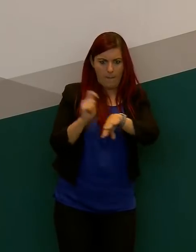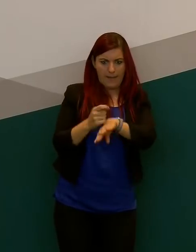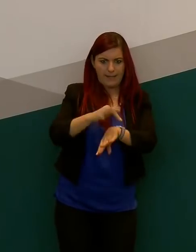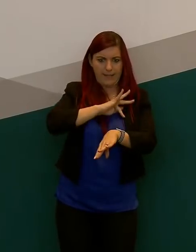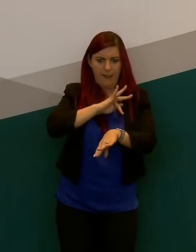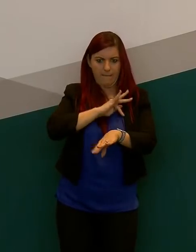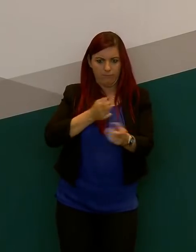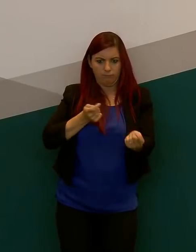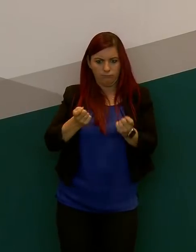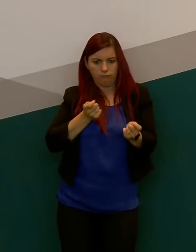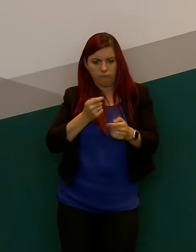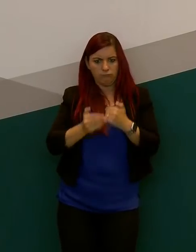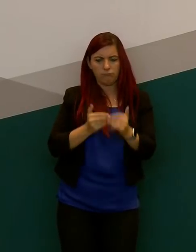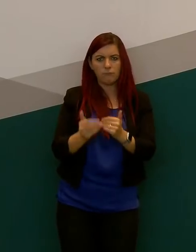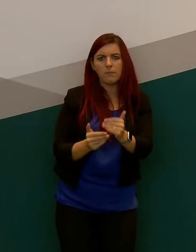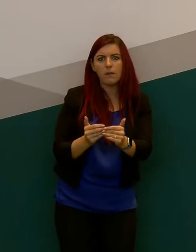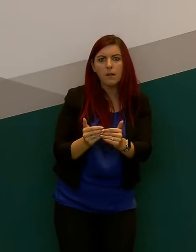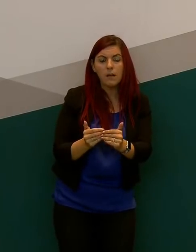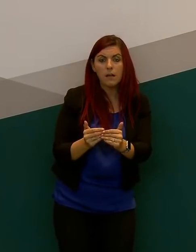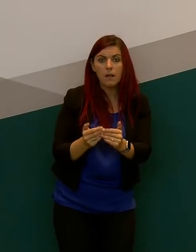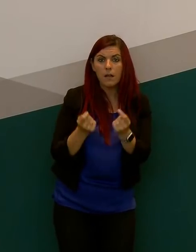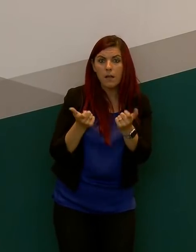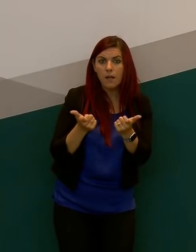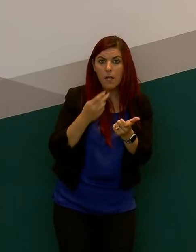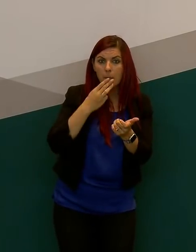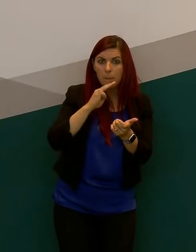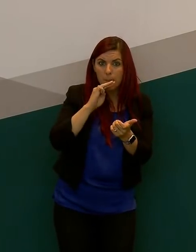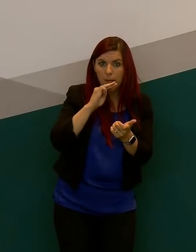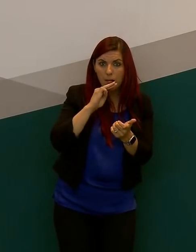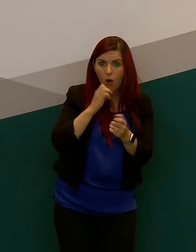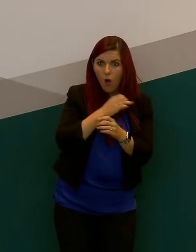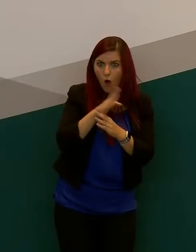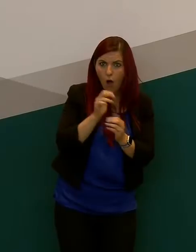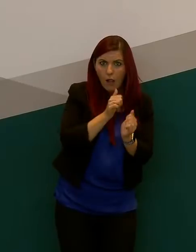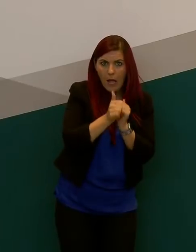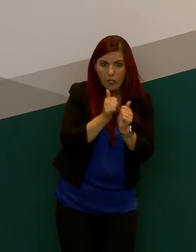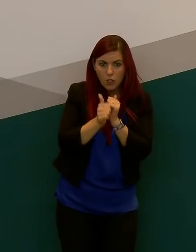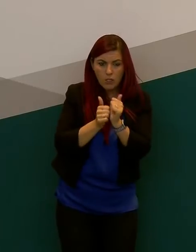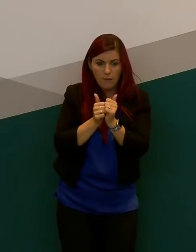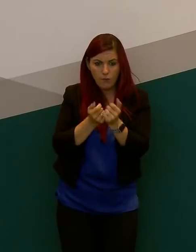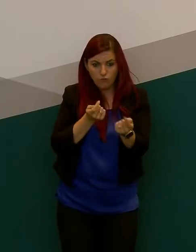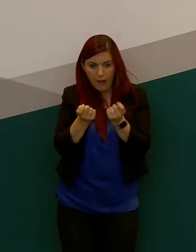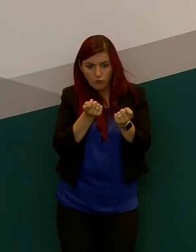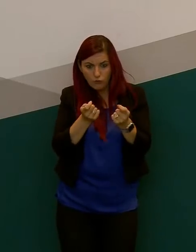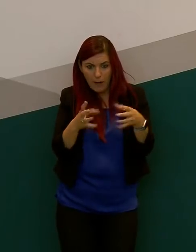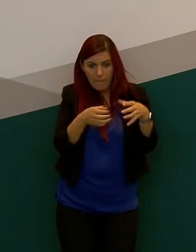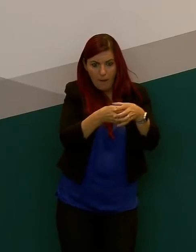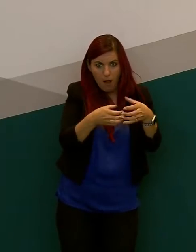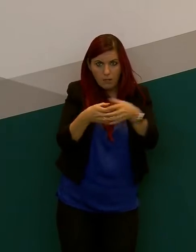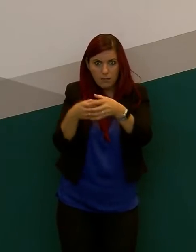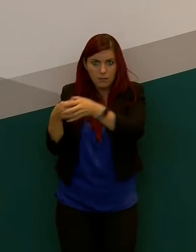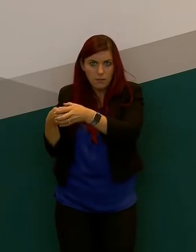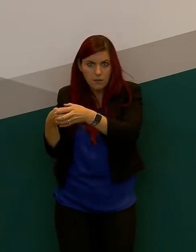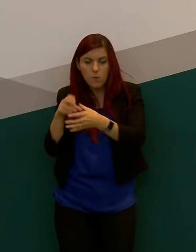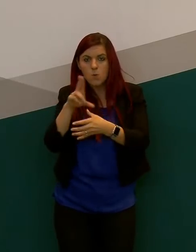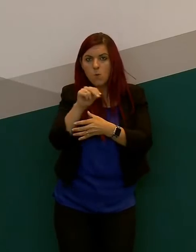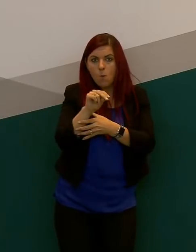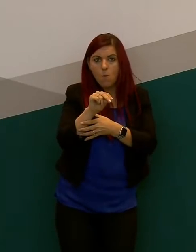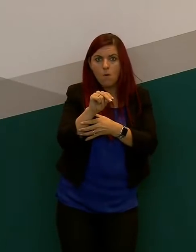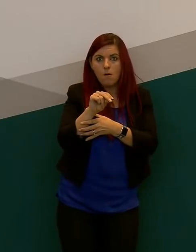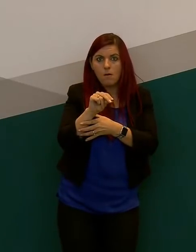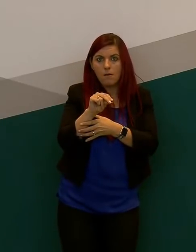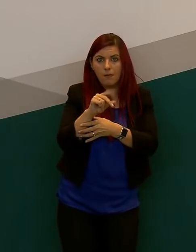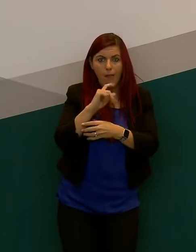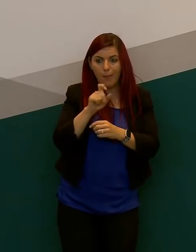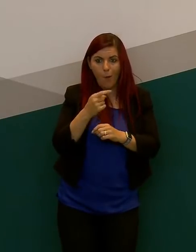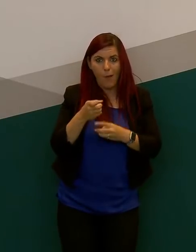restrictions. It can't simply be that all of the actions of the regulatory part of the state are the only mechanism that exists